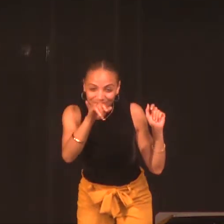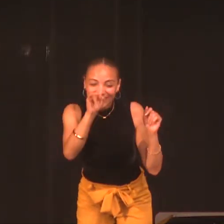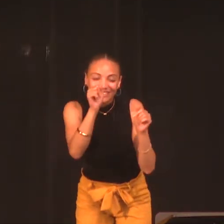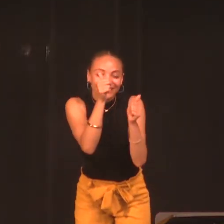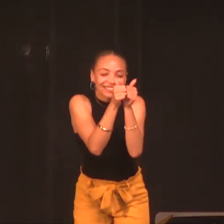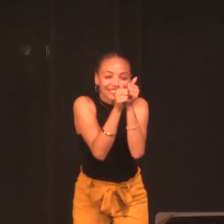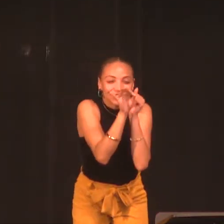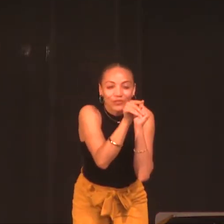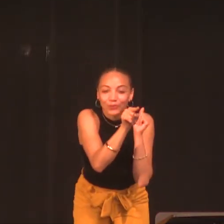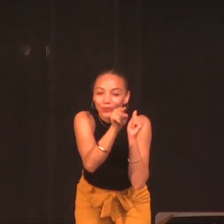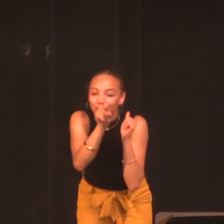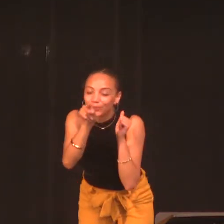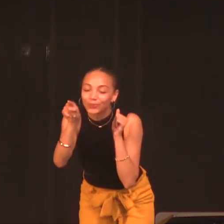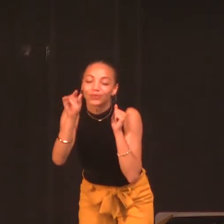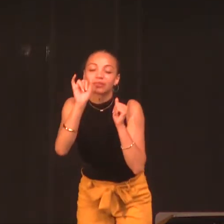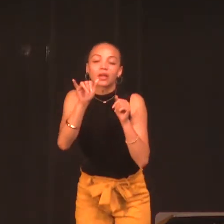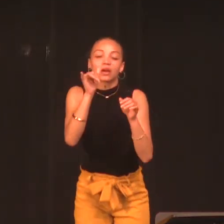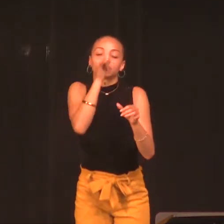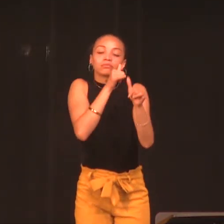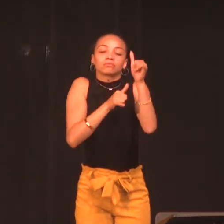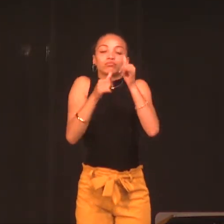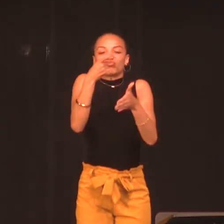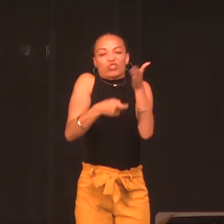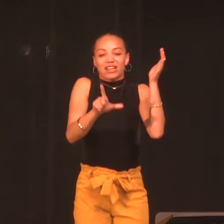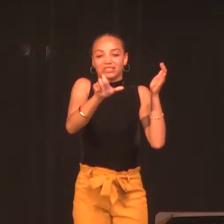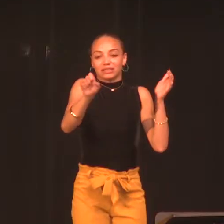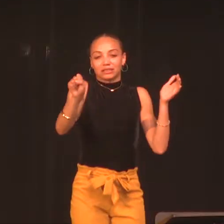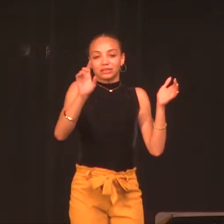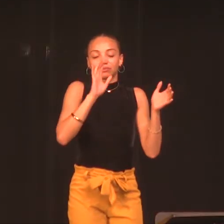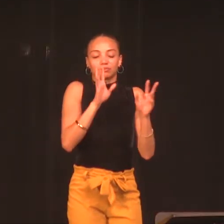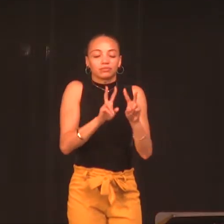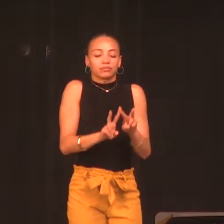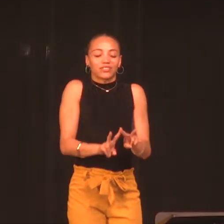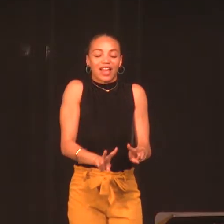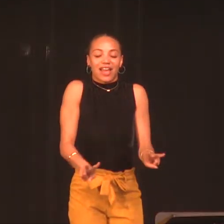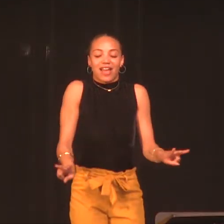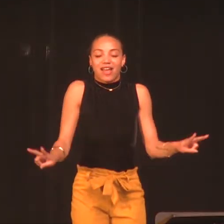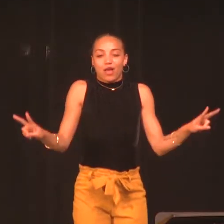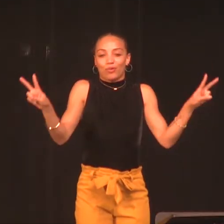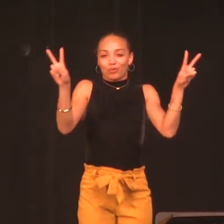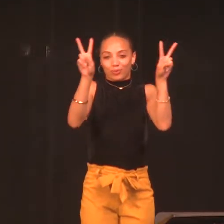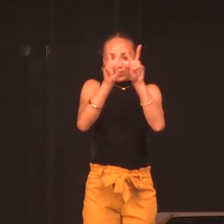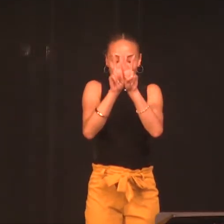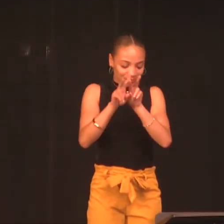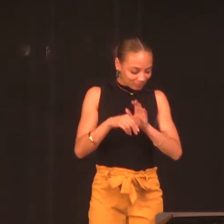that $50 cap is you, and you are priceless.